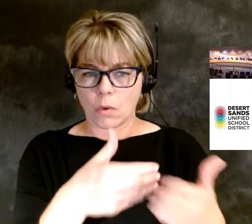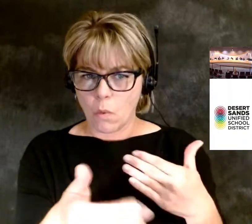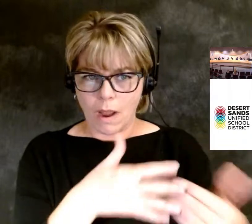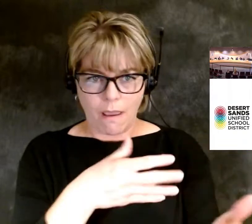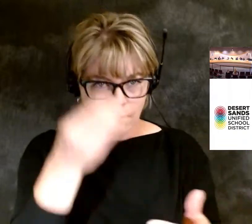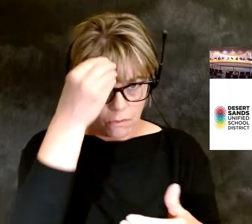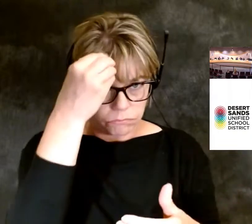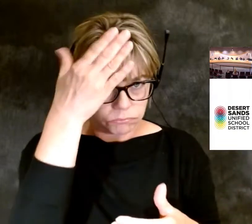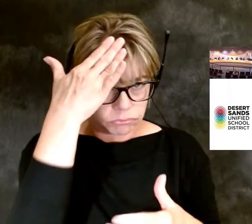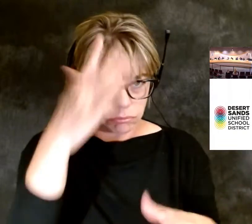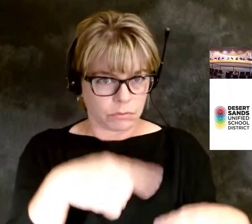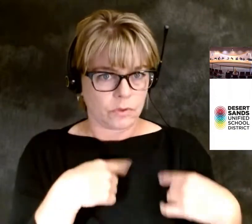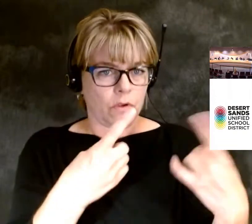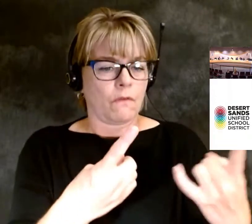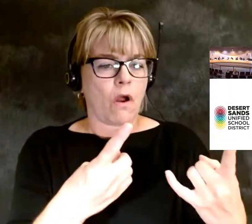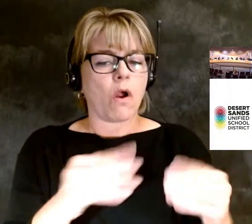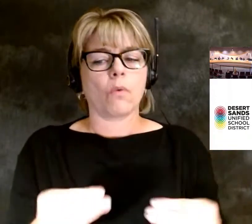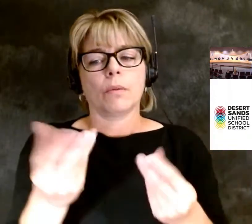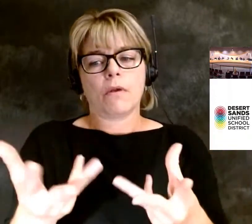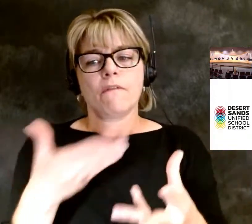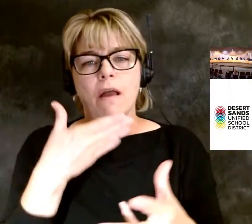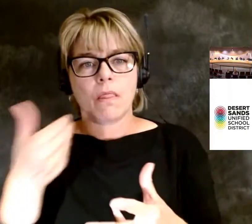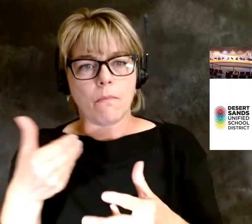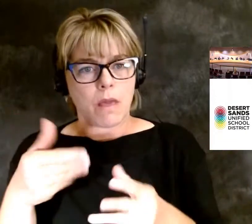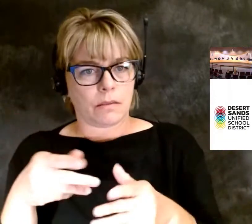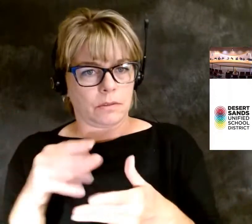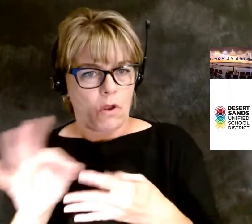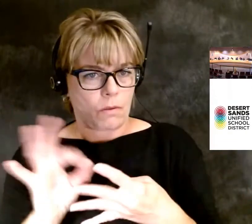and services to support student success.